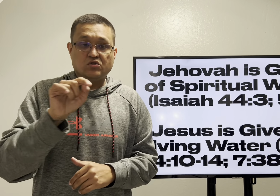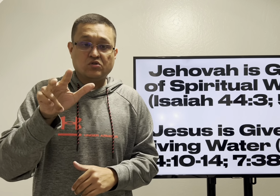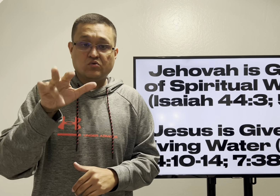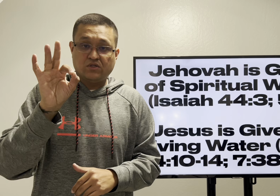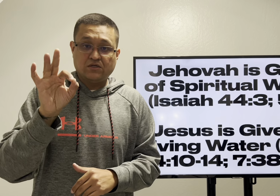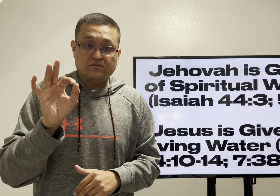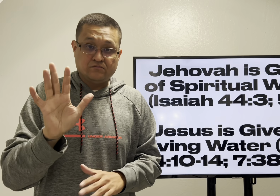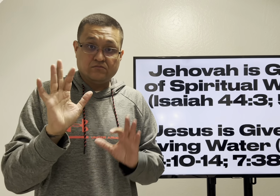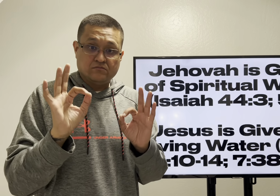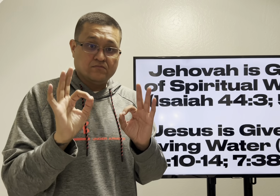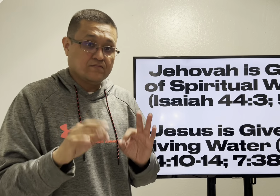7, 38 and